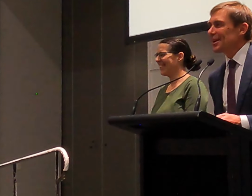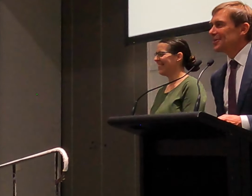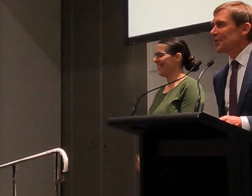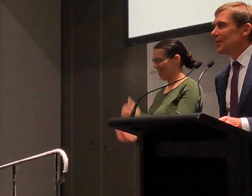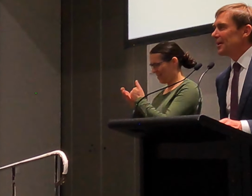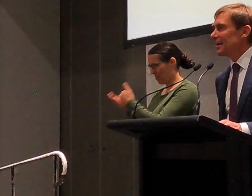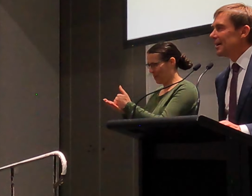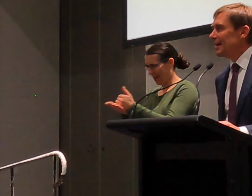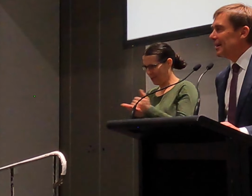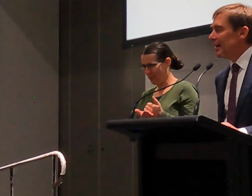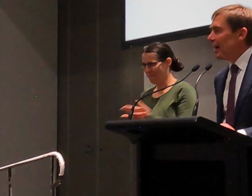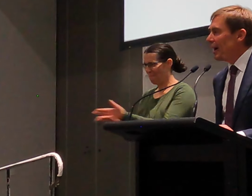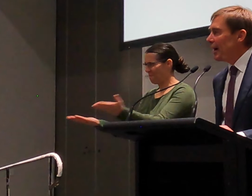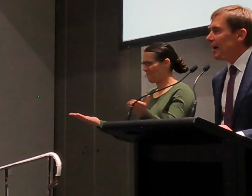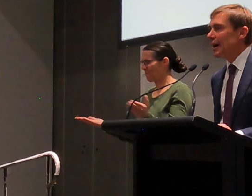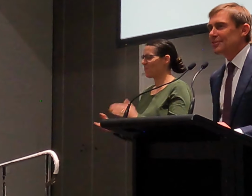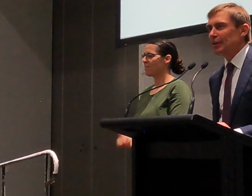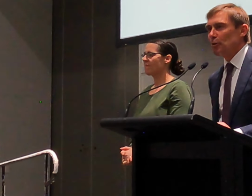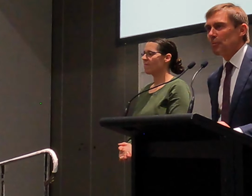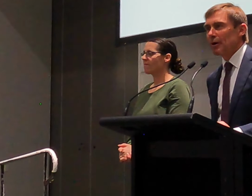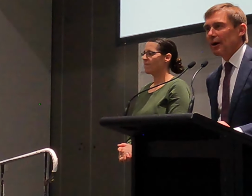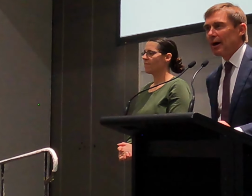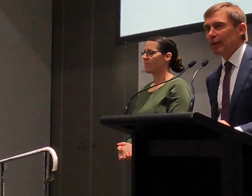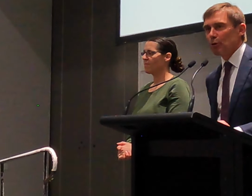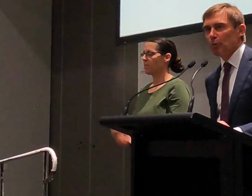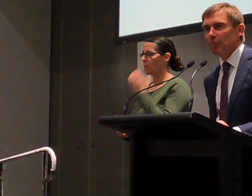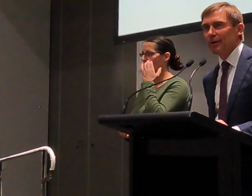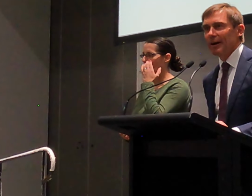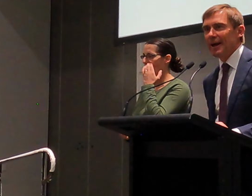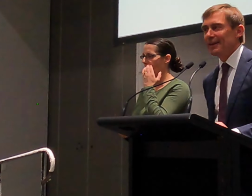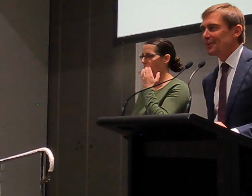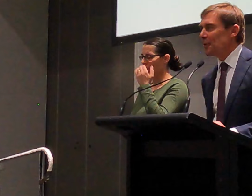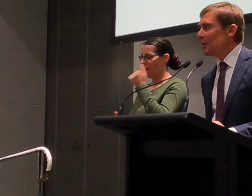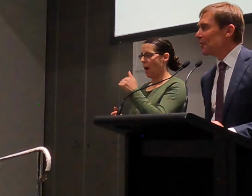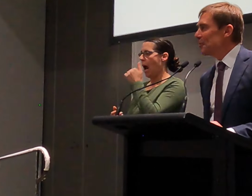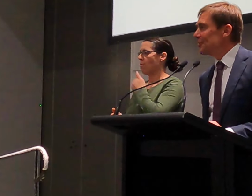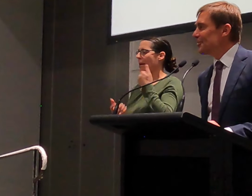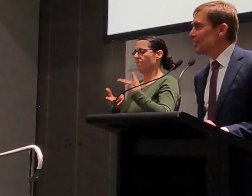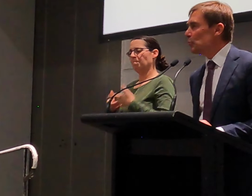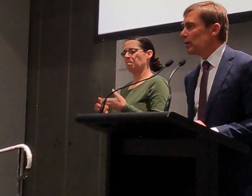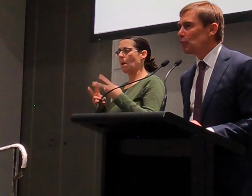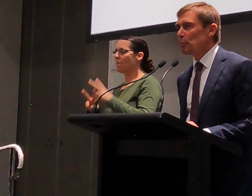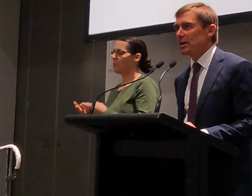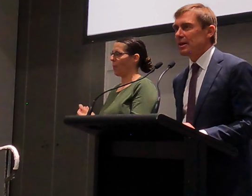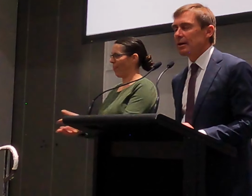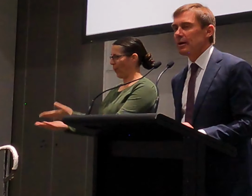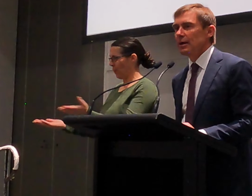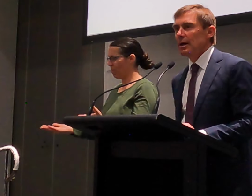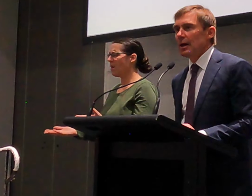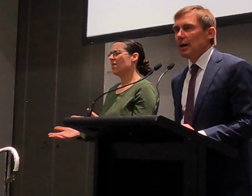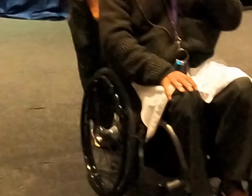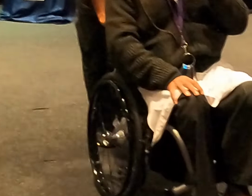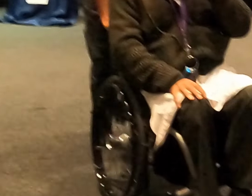Tina koto katoa, assalam alaikum and welcome. It's wonderful to be